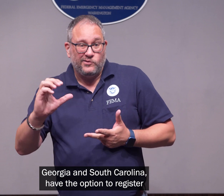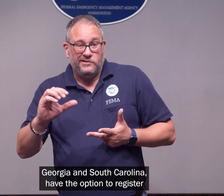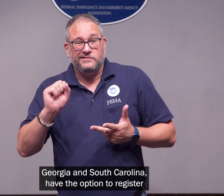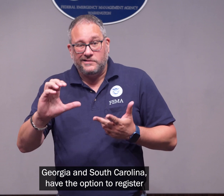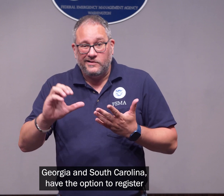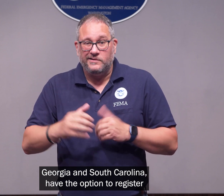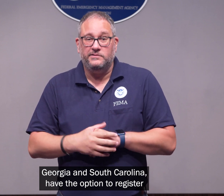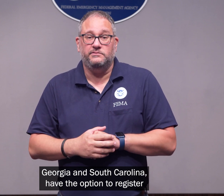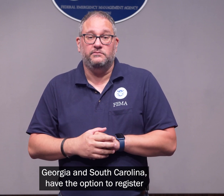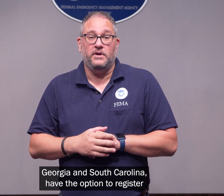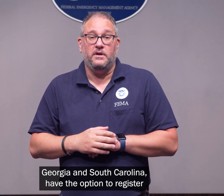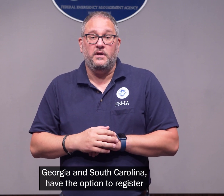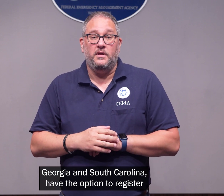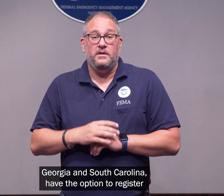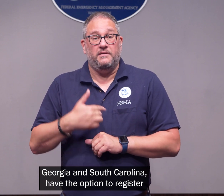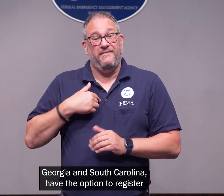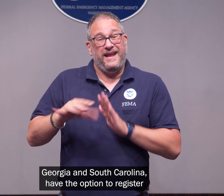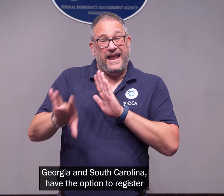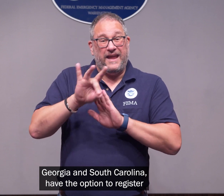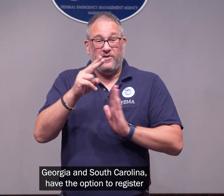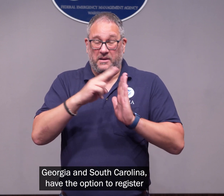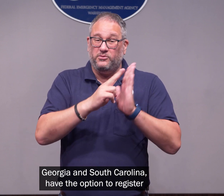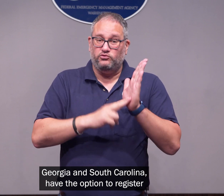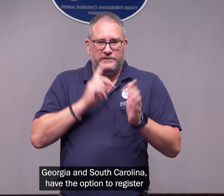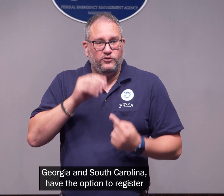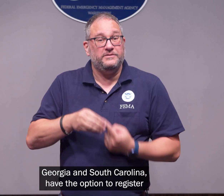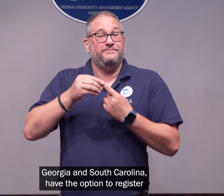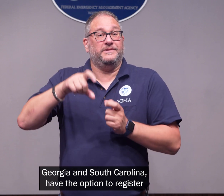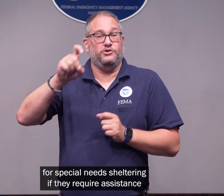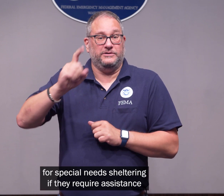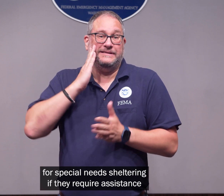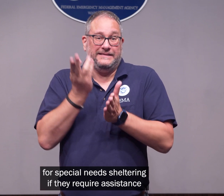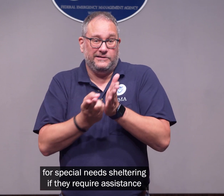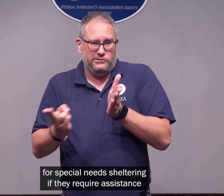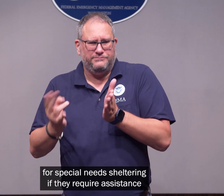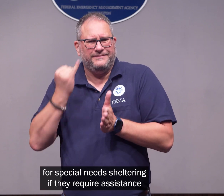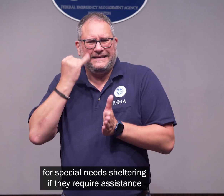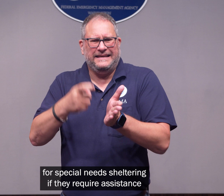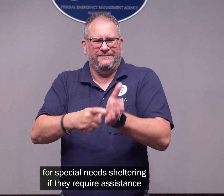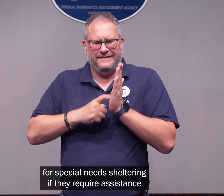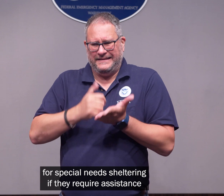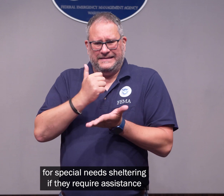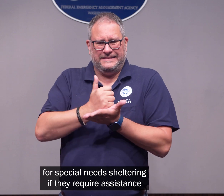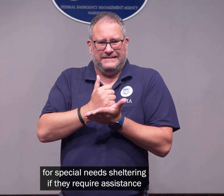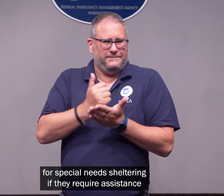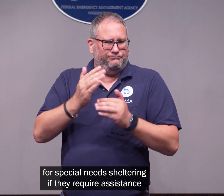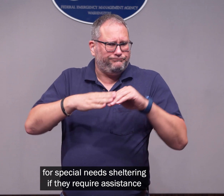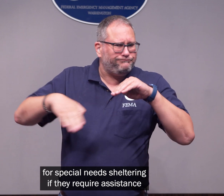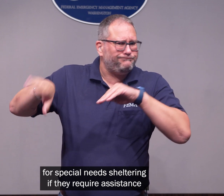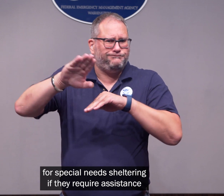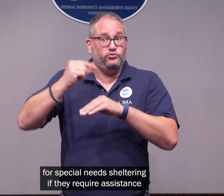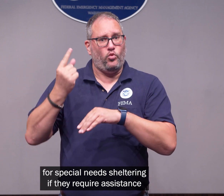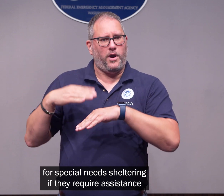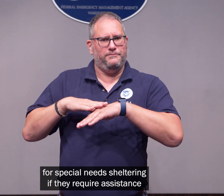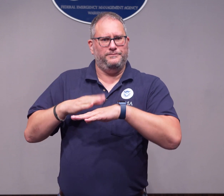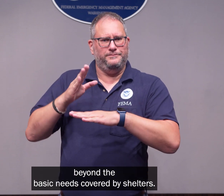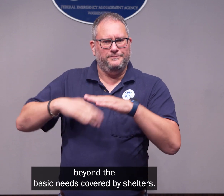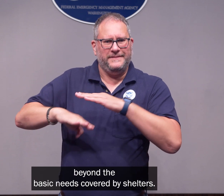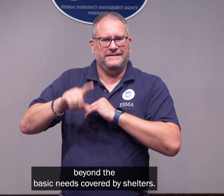Georgia, and South Carolina have the option to register for special needs sheltering if they require assistance beyond